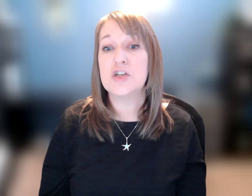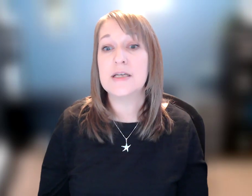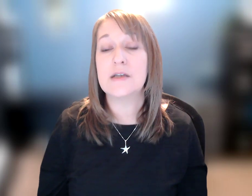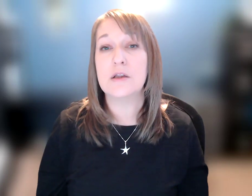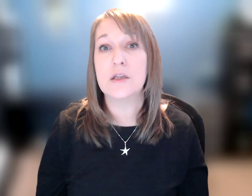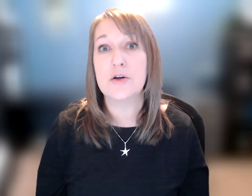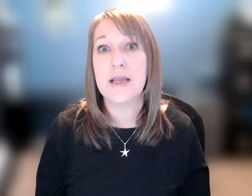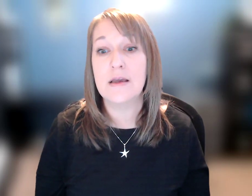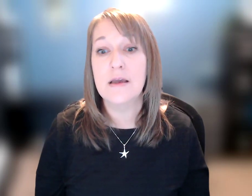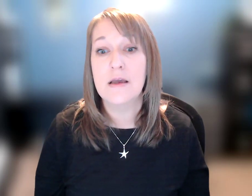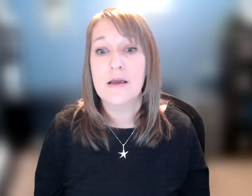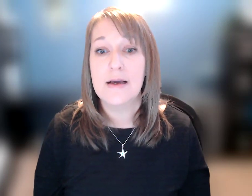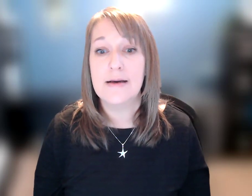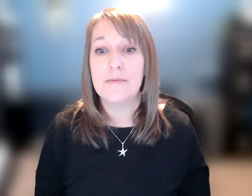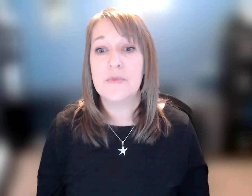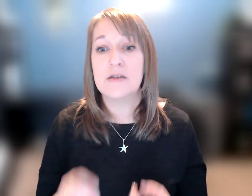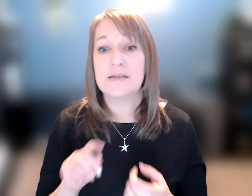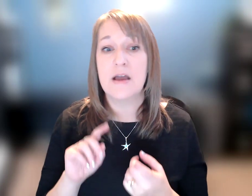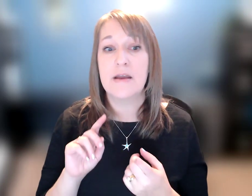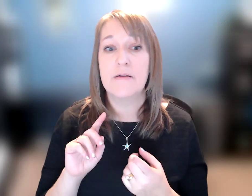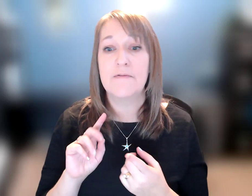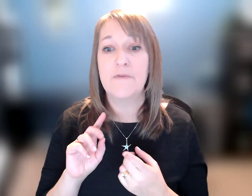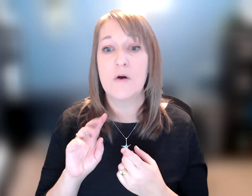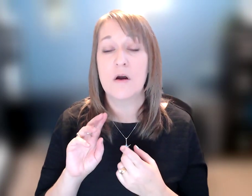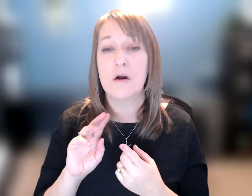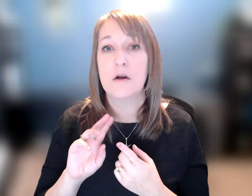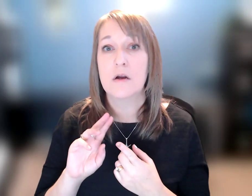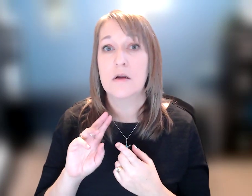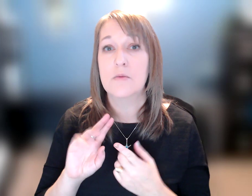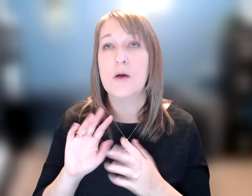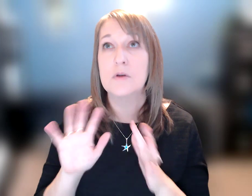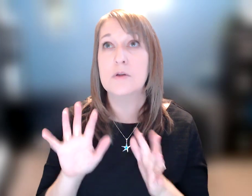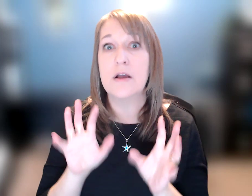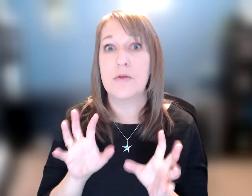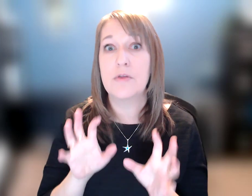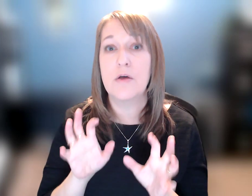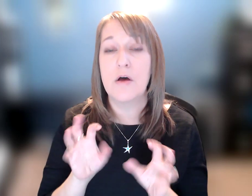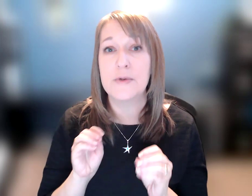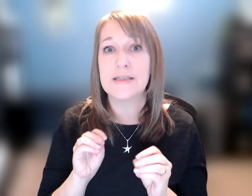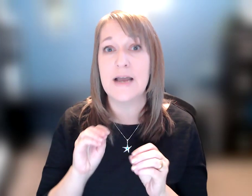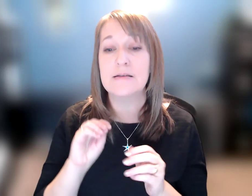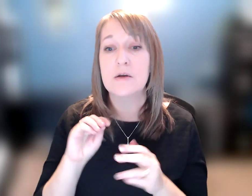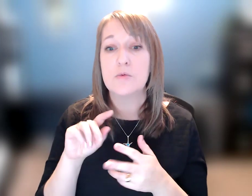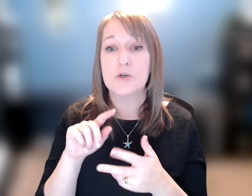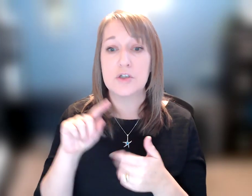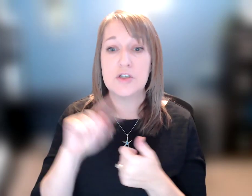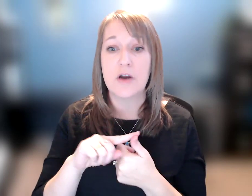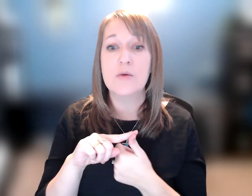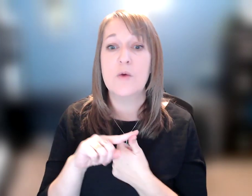just learning the sign for, well, we're learning all three signs. We're starting